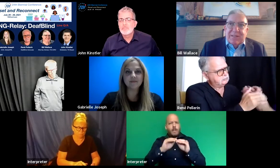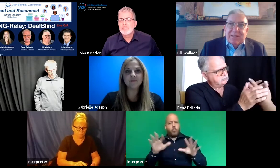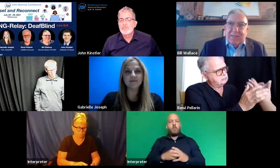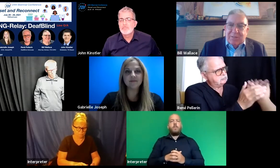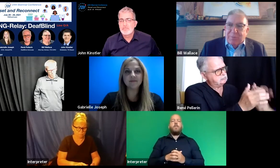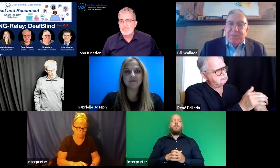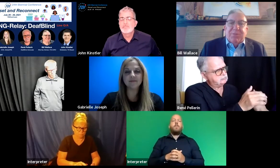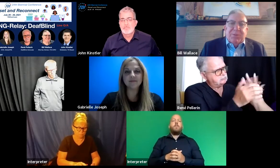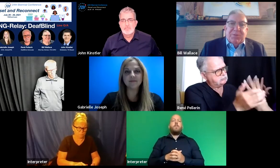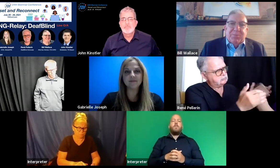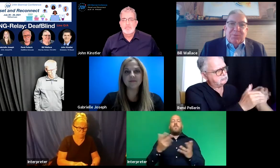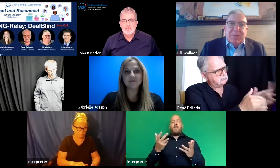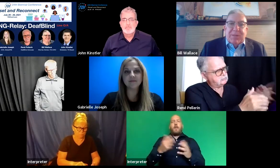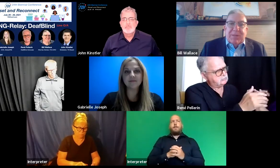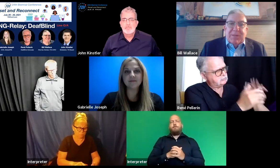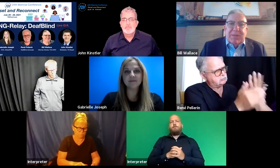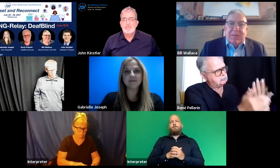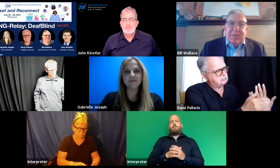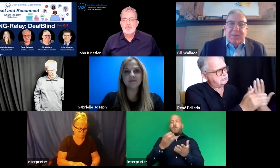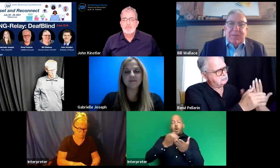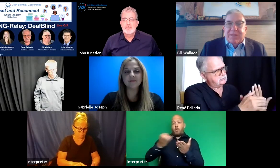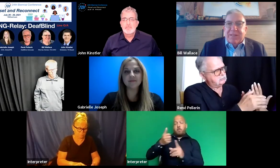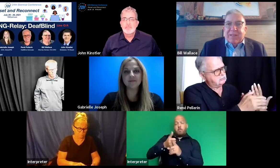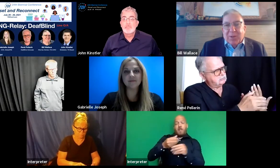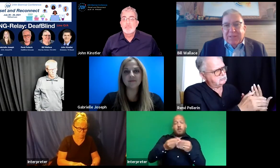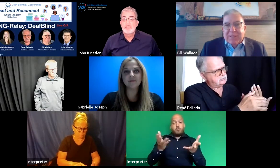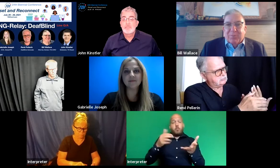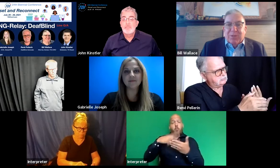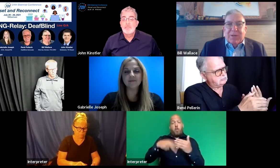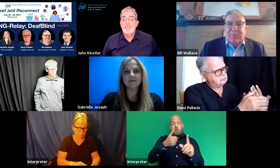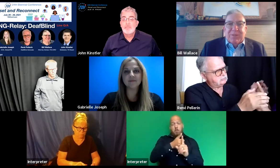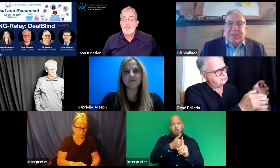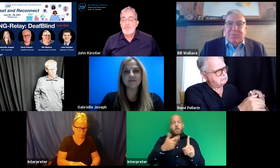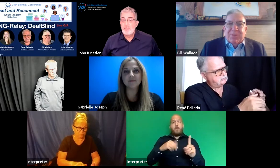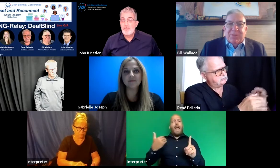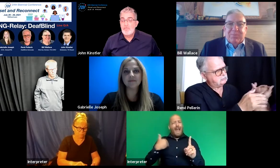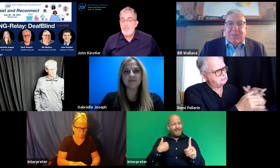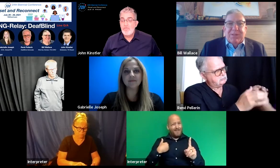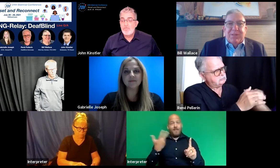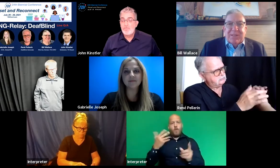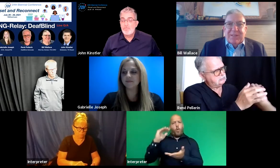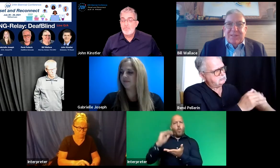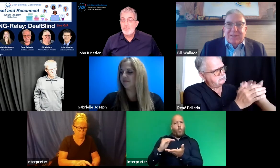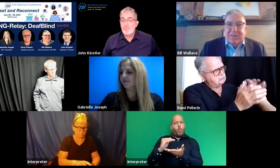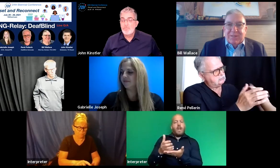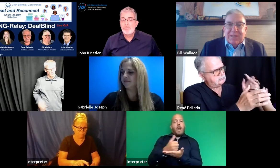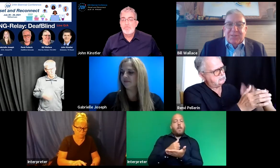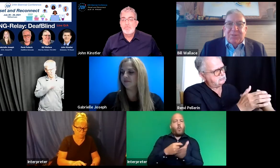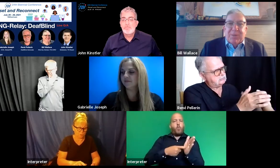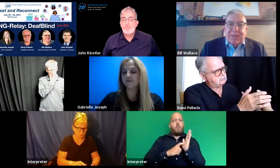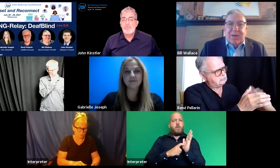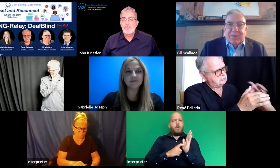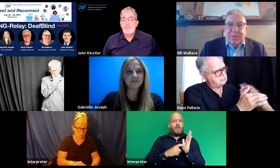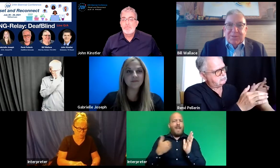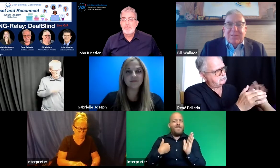the equipment distribution program has a low income requirement that was placed in the